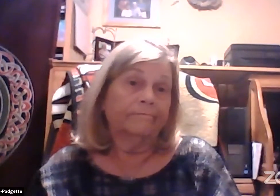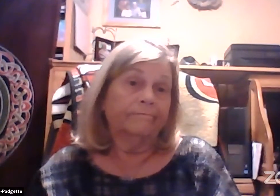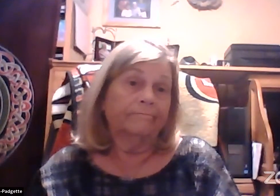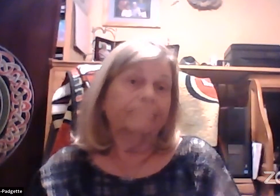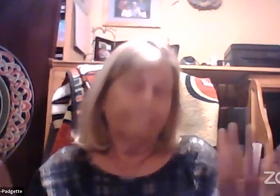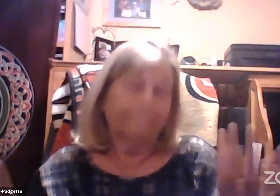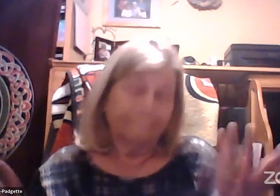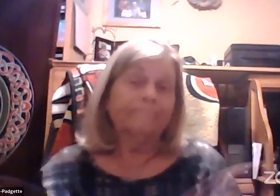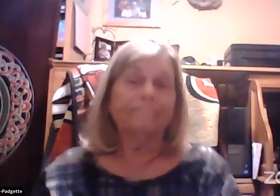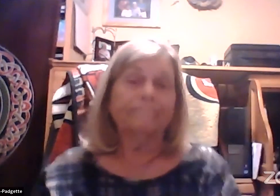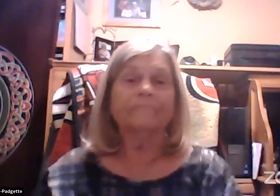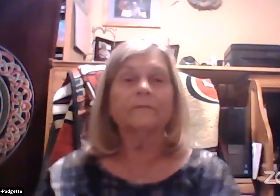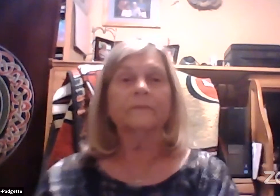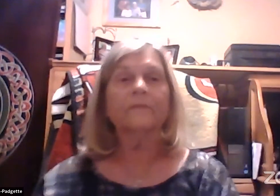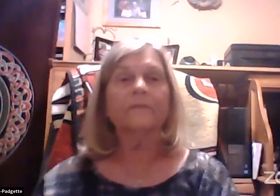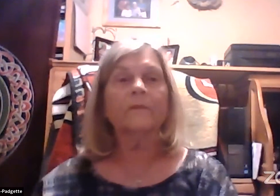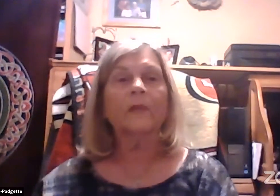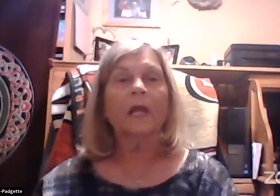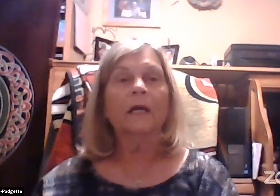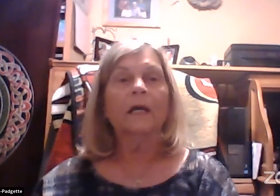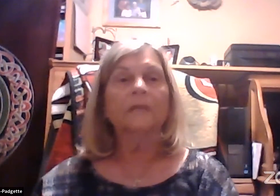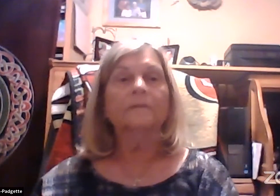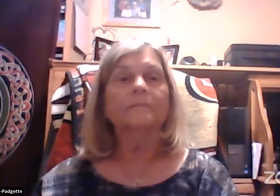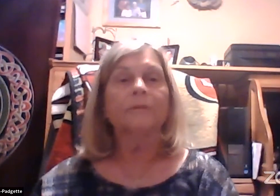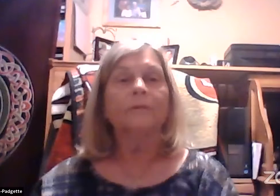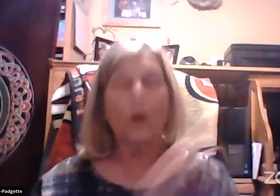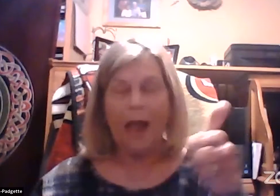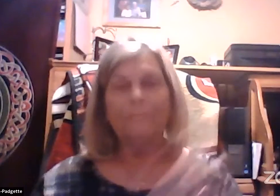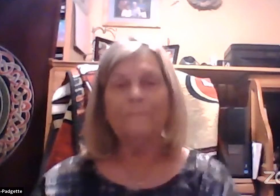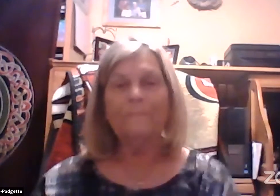Okay, wonderful. Thank you.